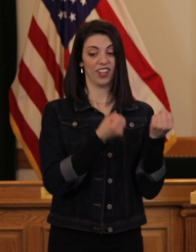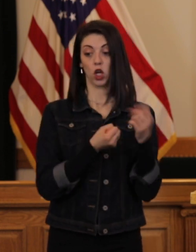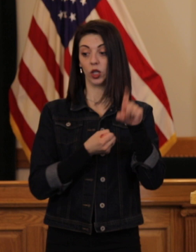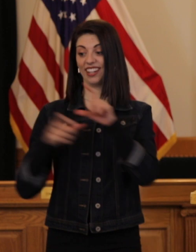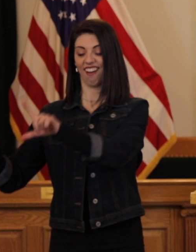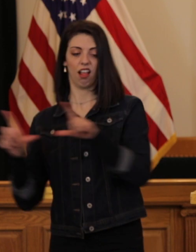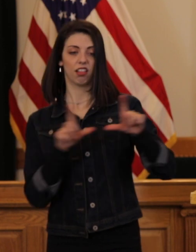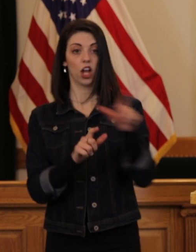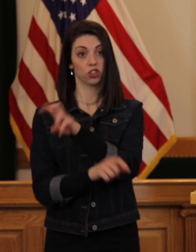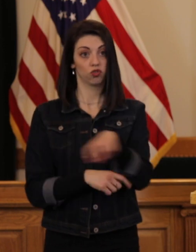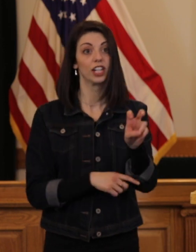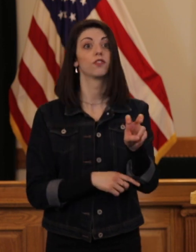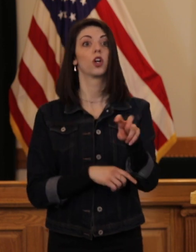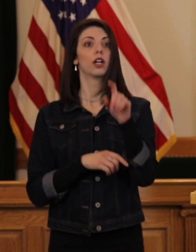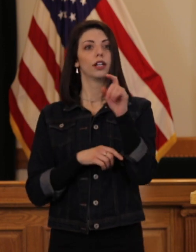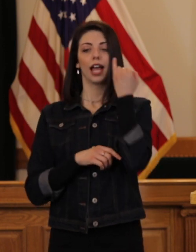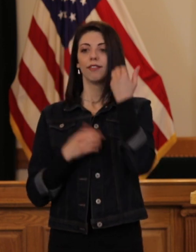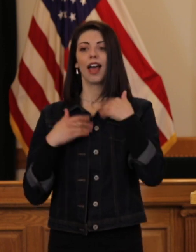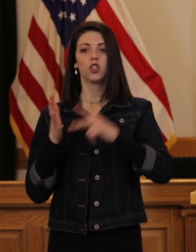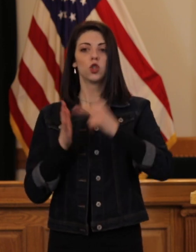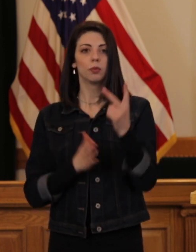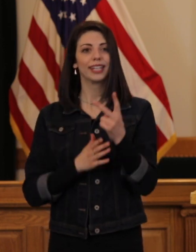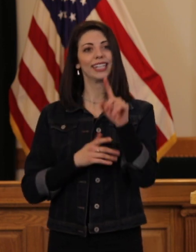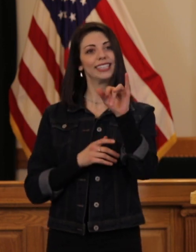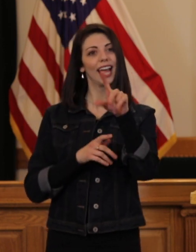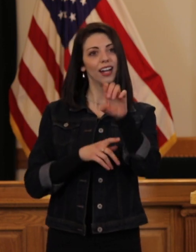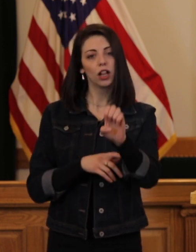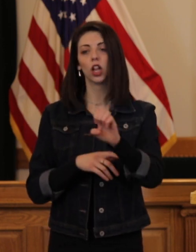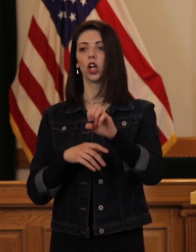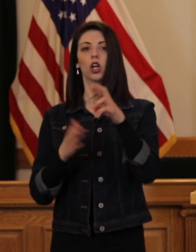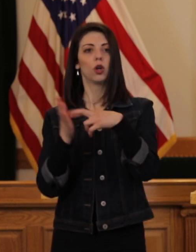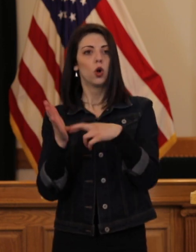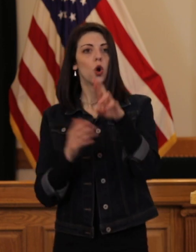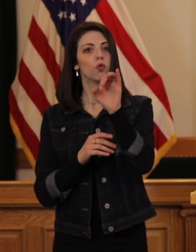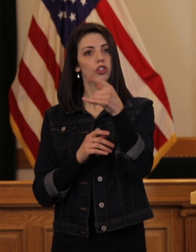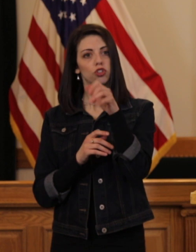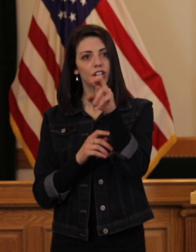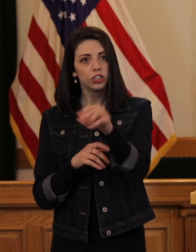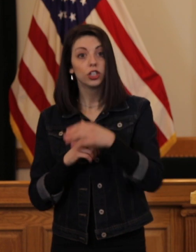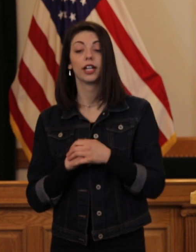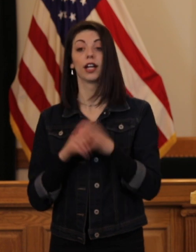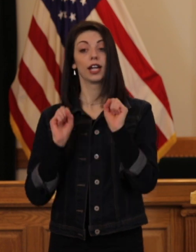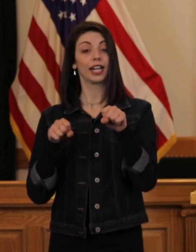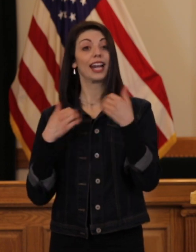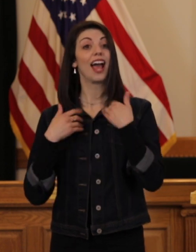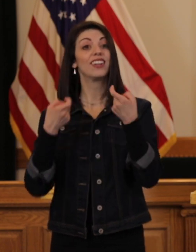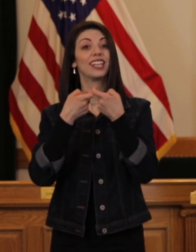duplicate registrations, duplicate titles, license renewals with an electronic eye test or